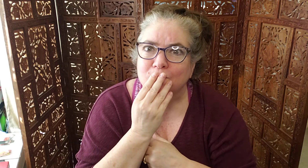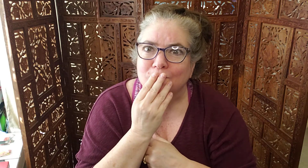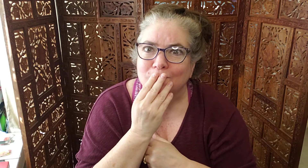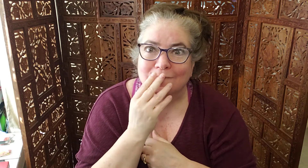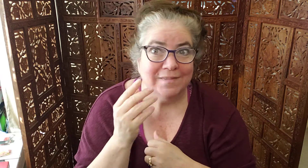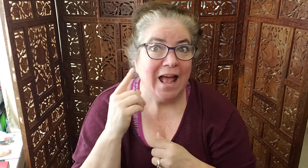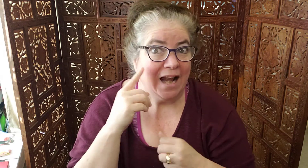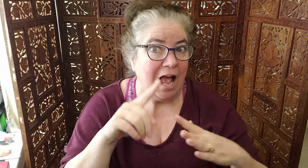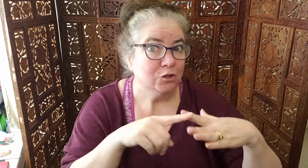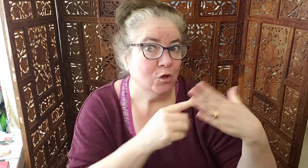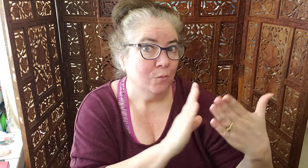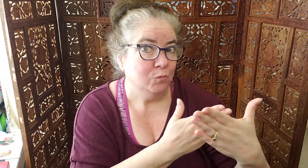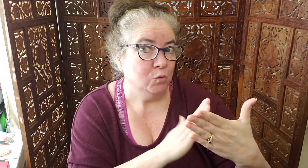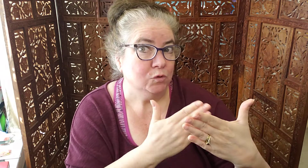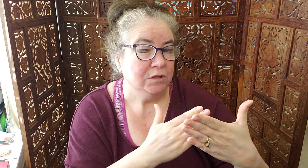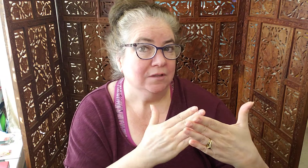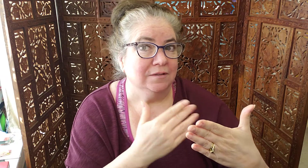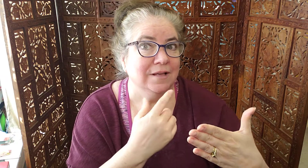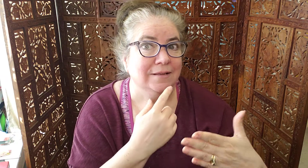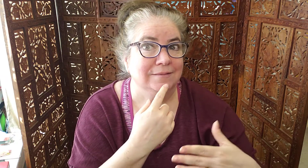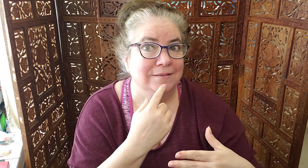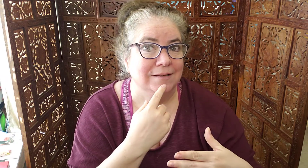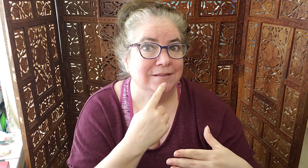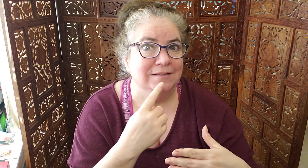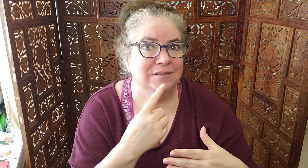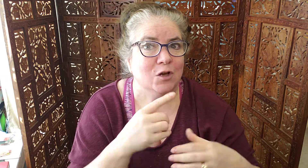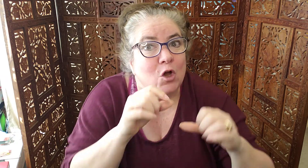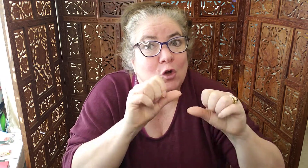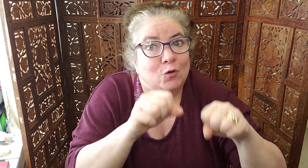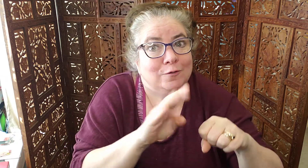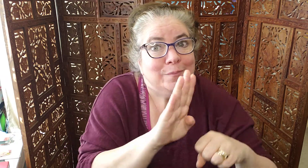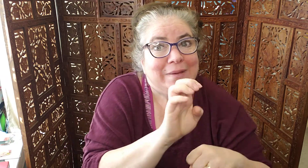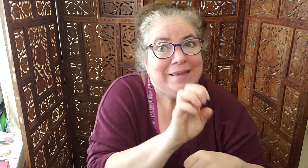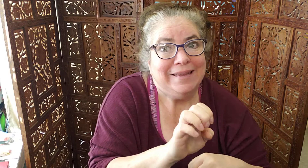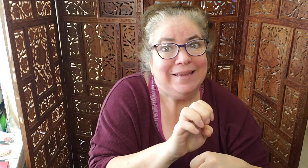just Broadway itself? The lullaby of Broadway.